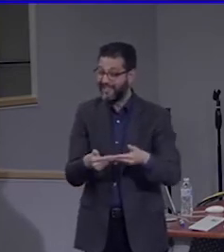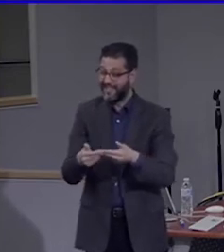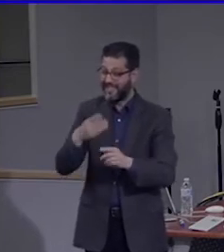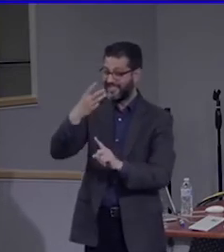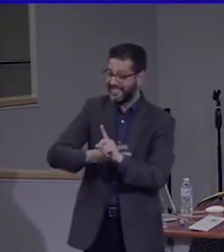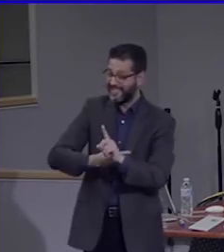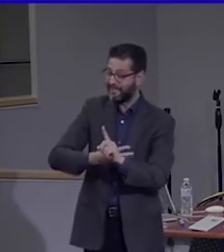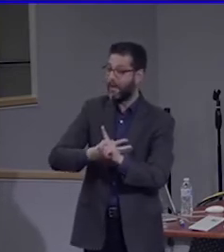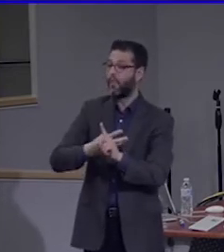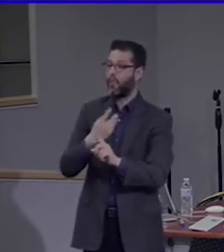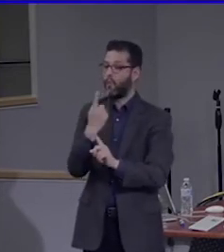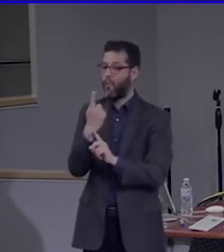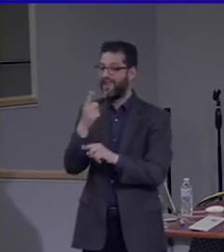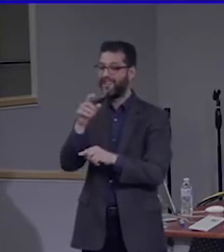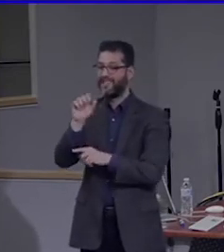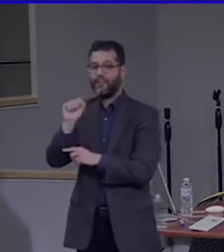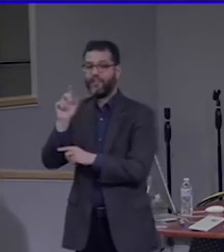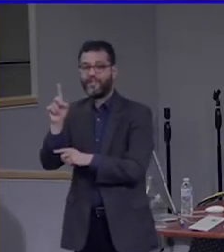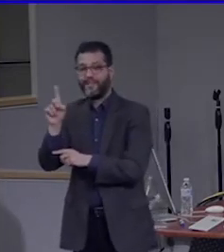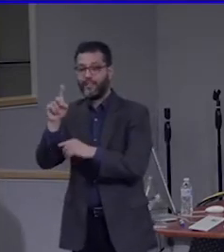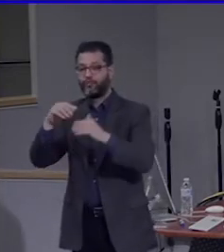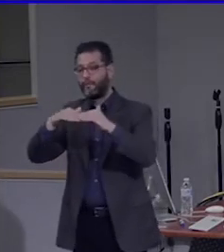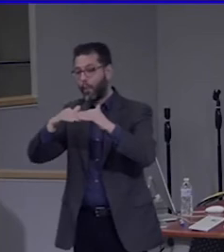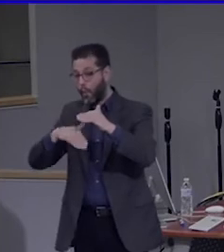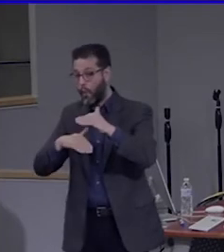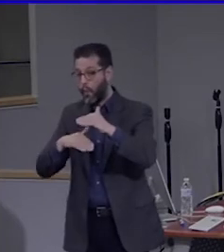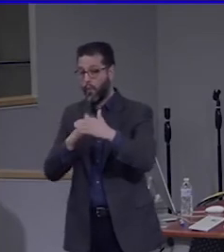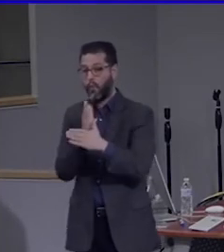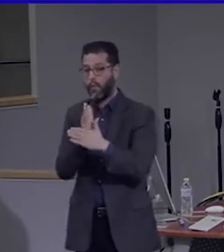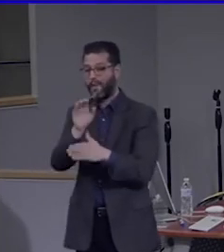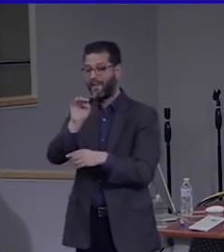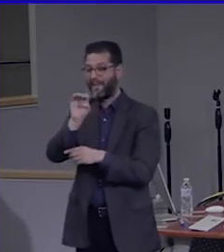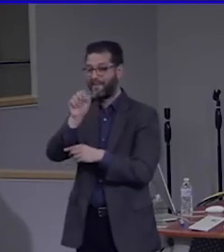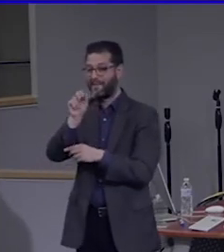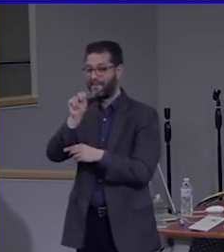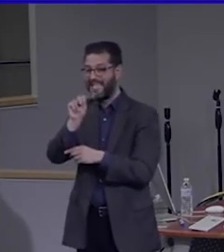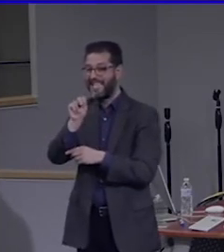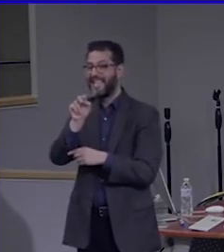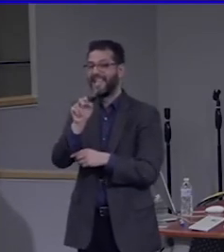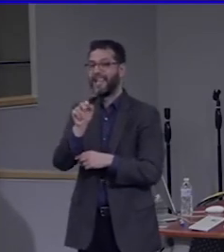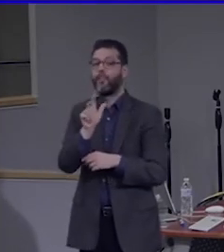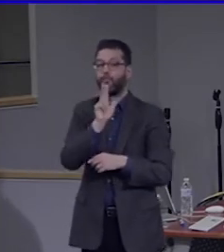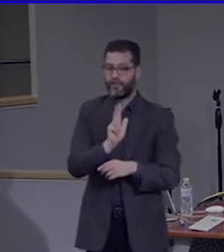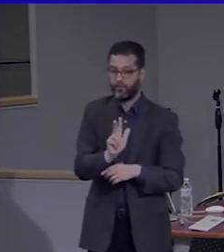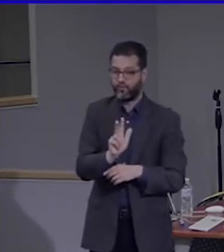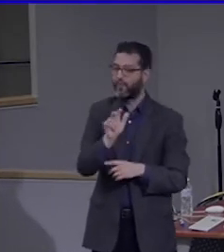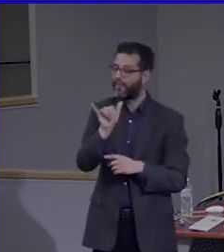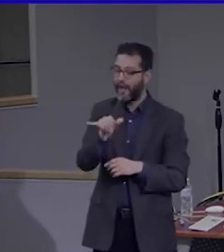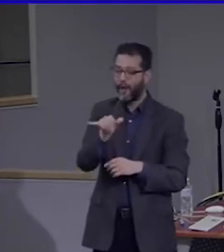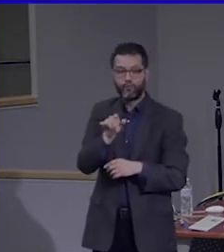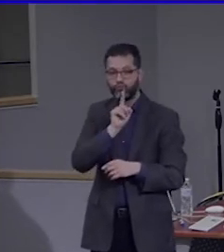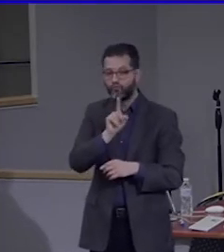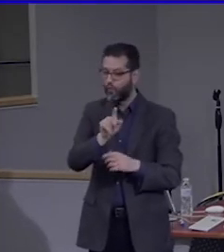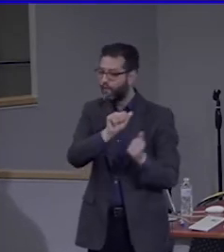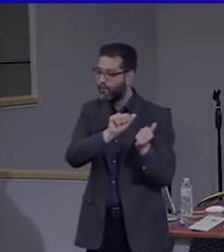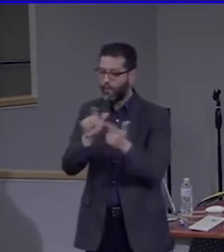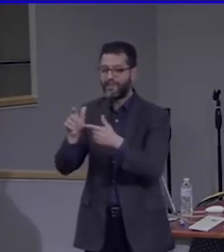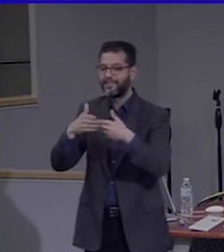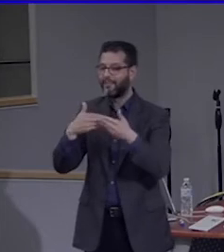deviation below the mean at age three years and this was true irrespective of family history